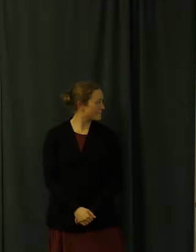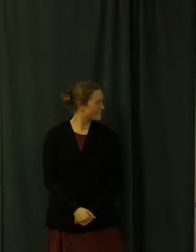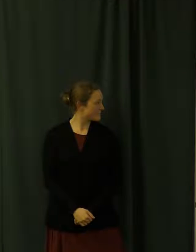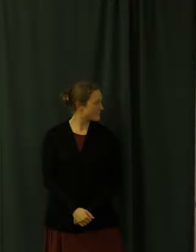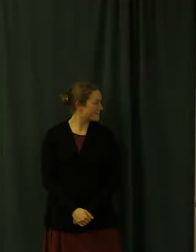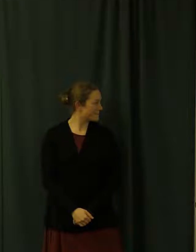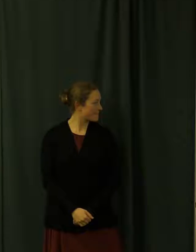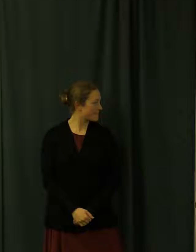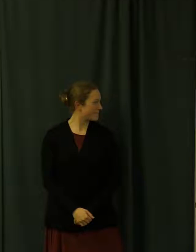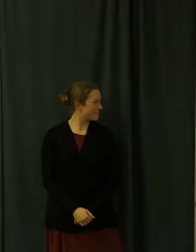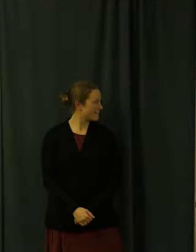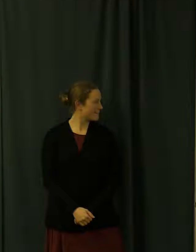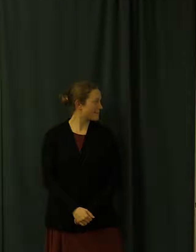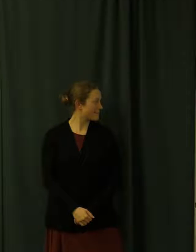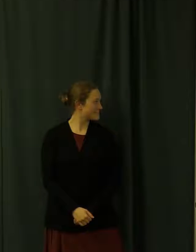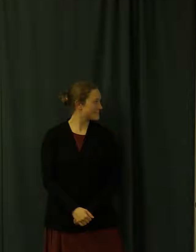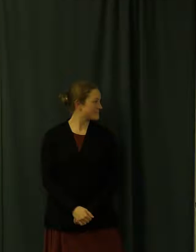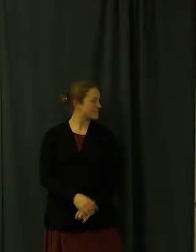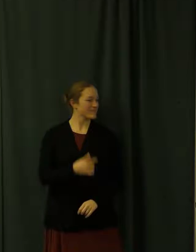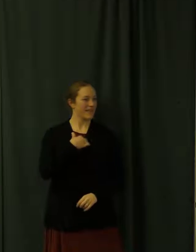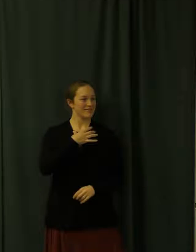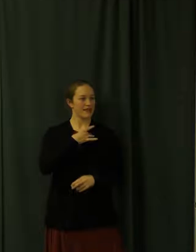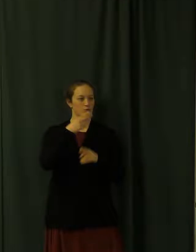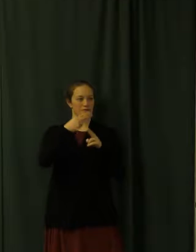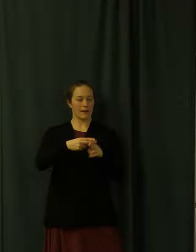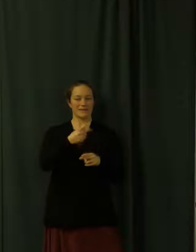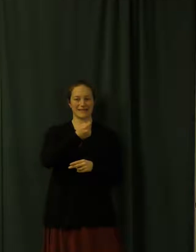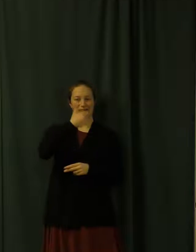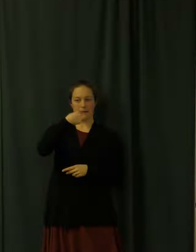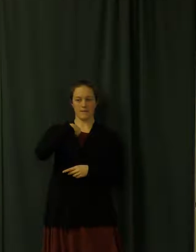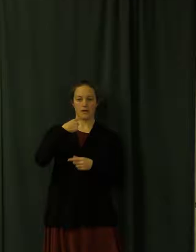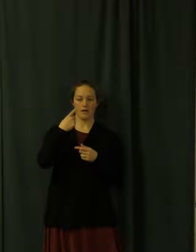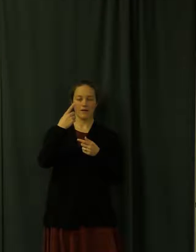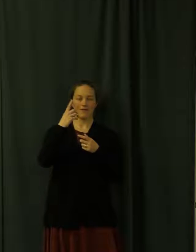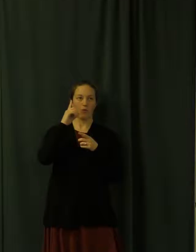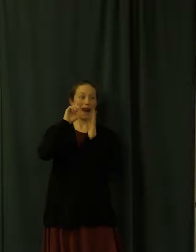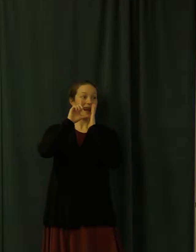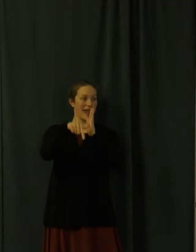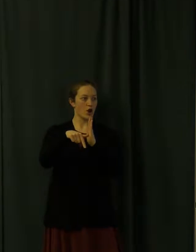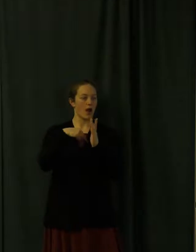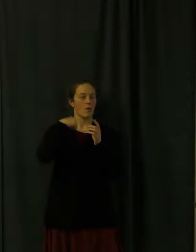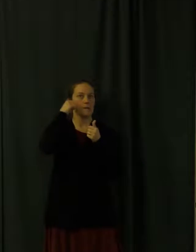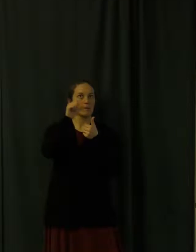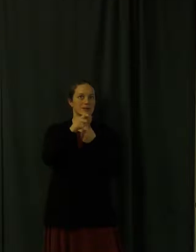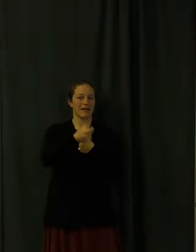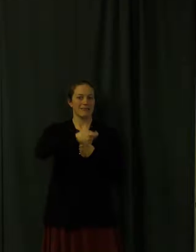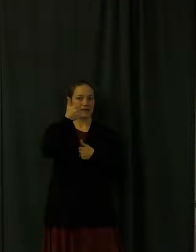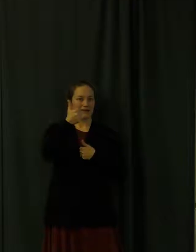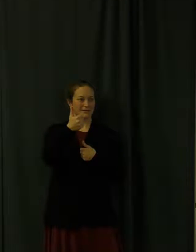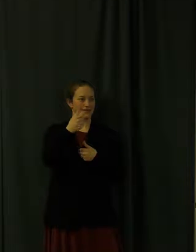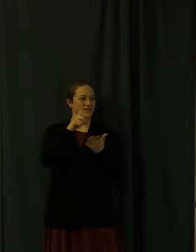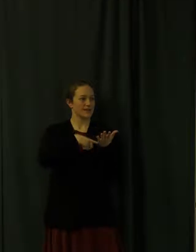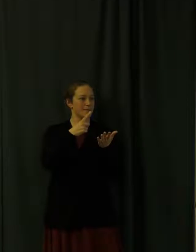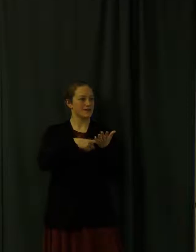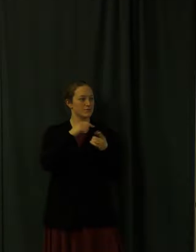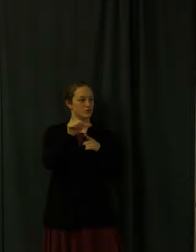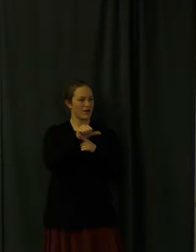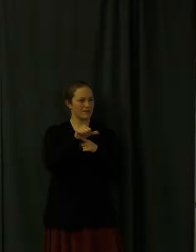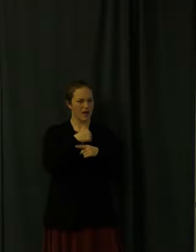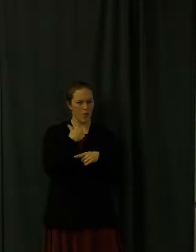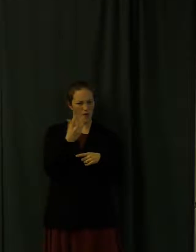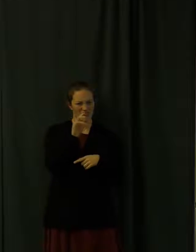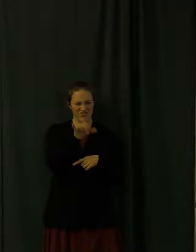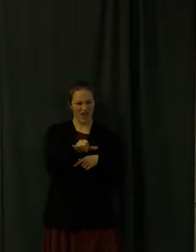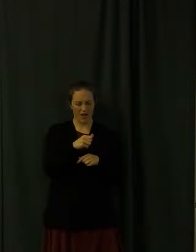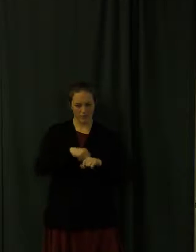I like to name things I make in trainings delete me, so I'll remember to delete it later. Otherwise, I'm like, what is this? And then I open it, and I'm like, oh, I made